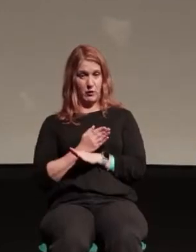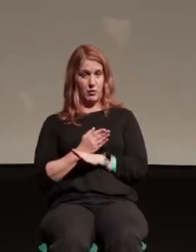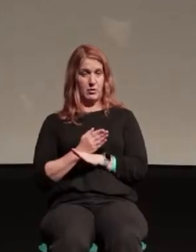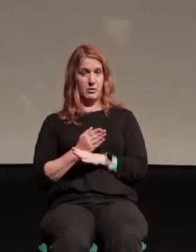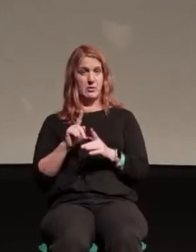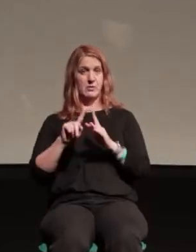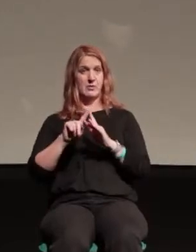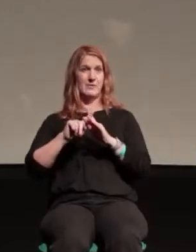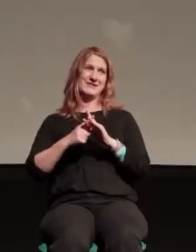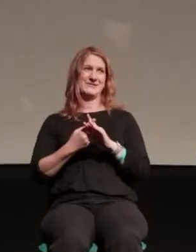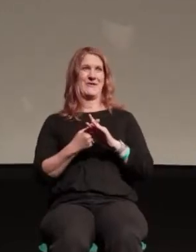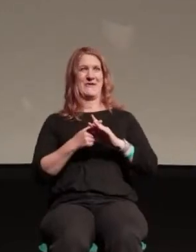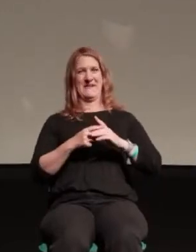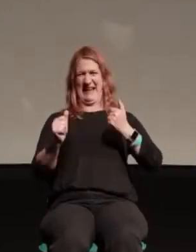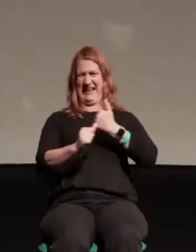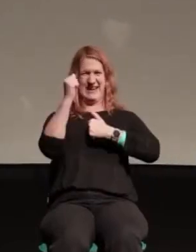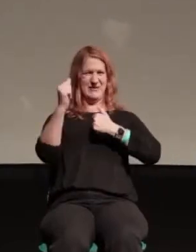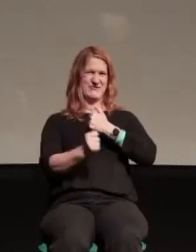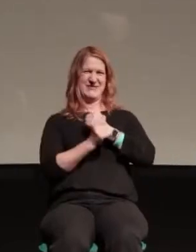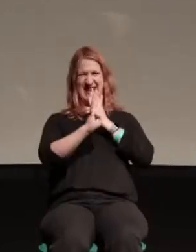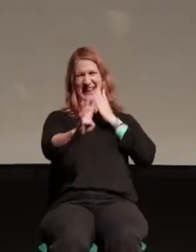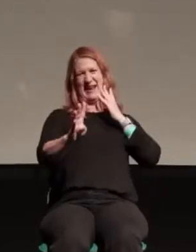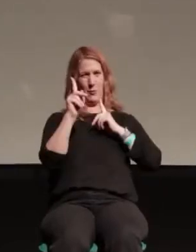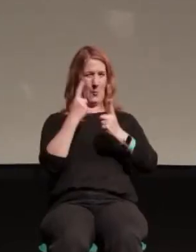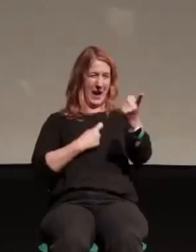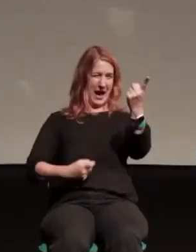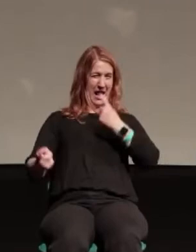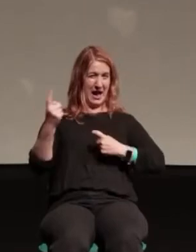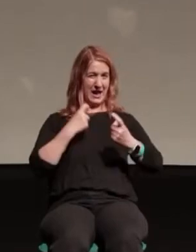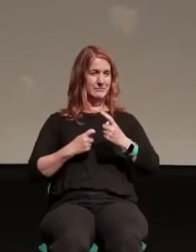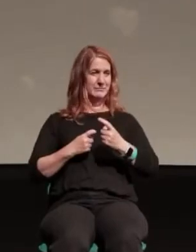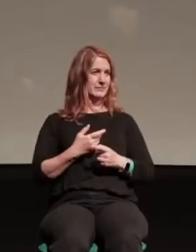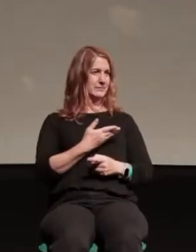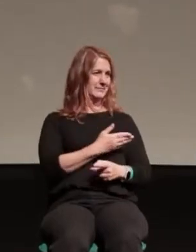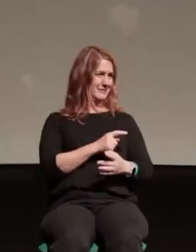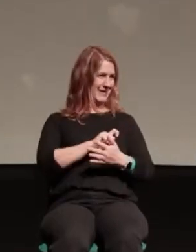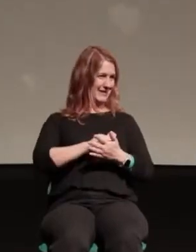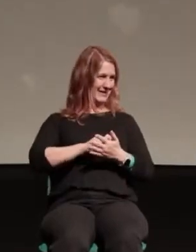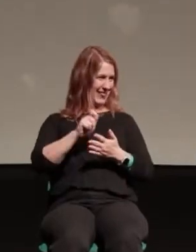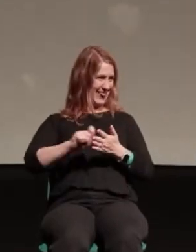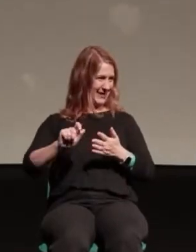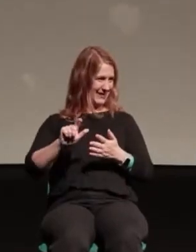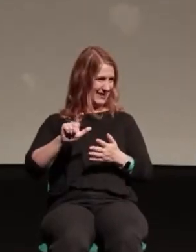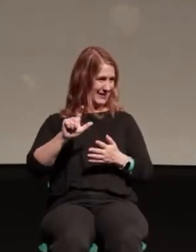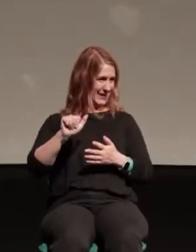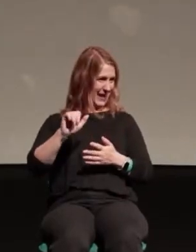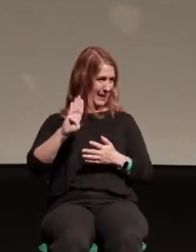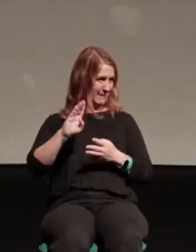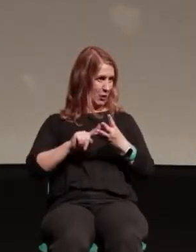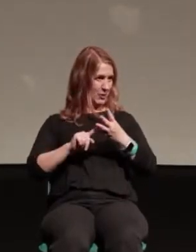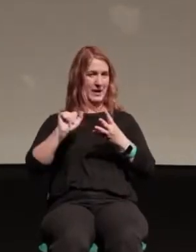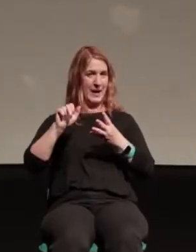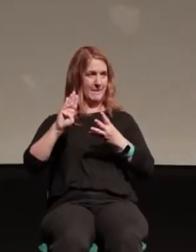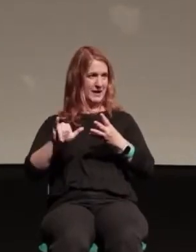the gauntlet of questions. If we have a minute, I want to sort of pivot back to some